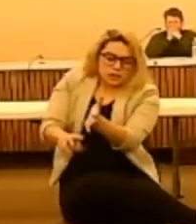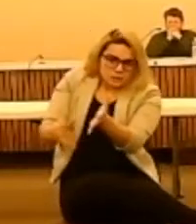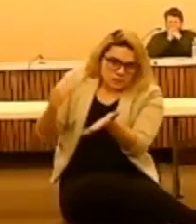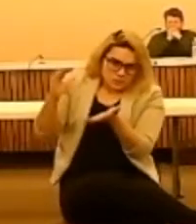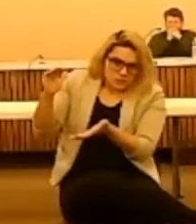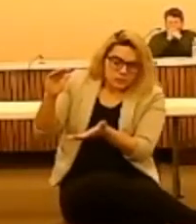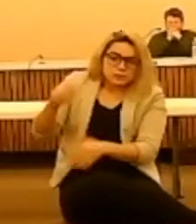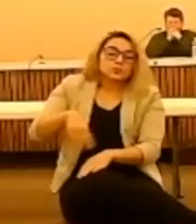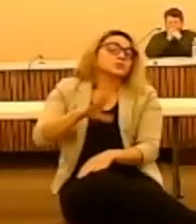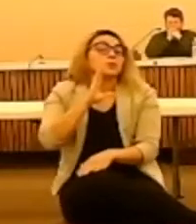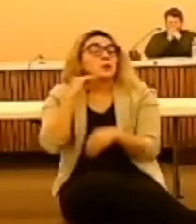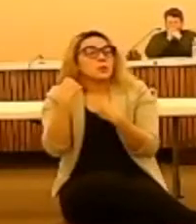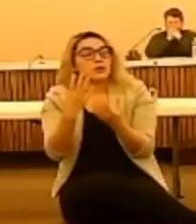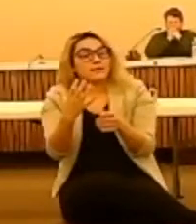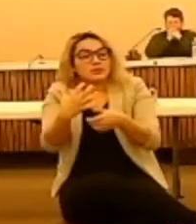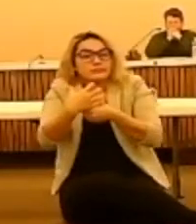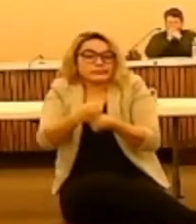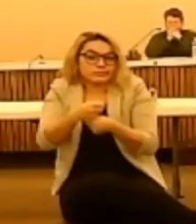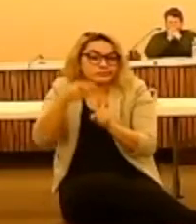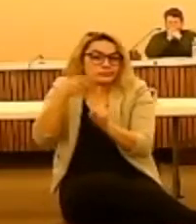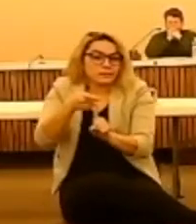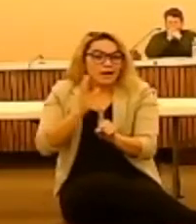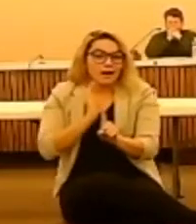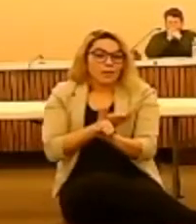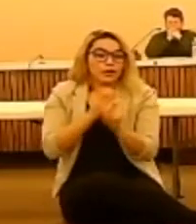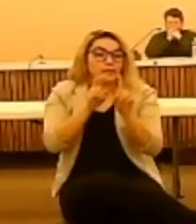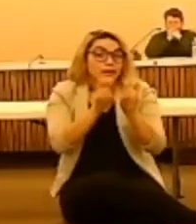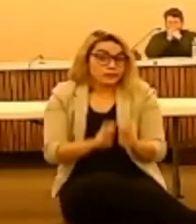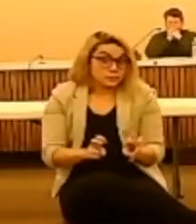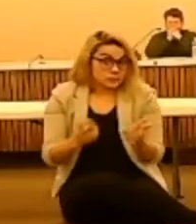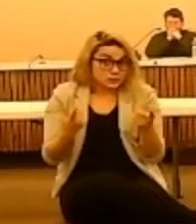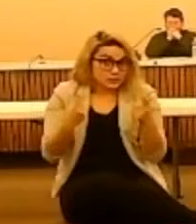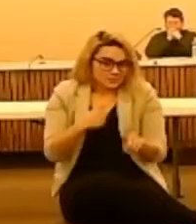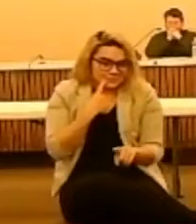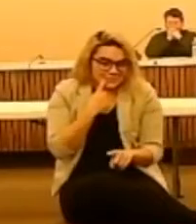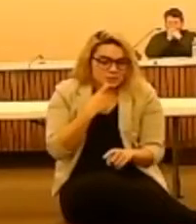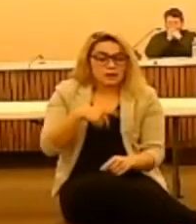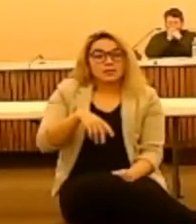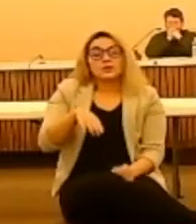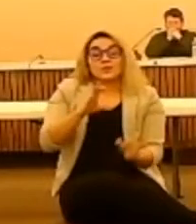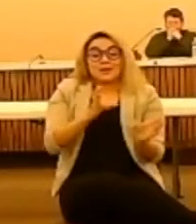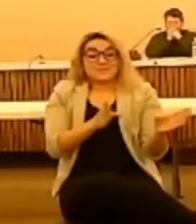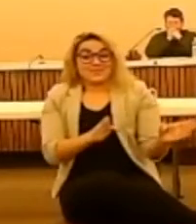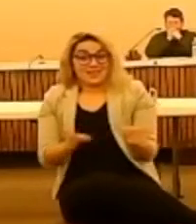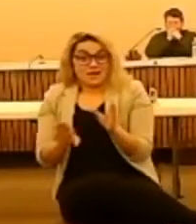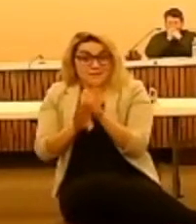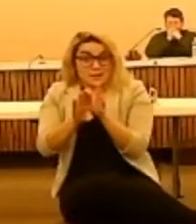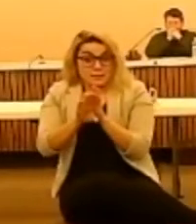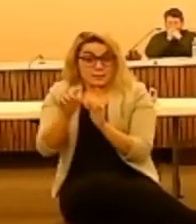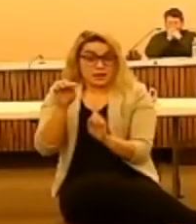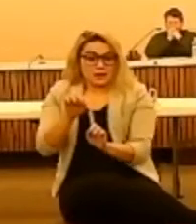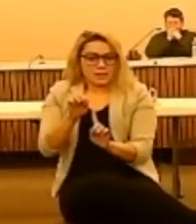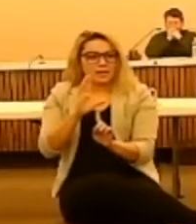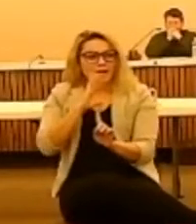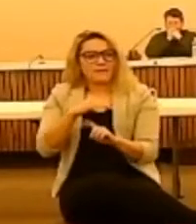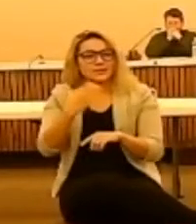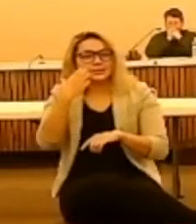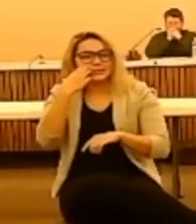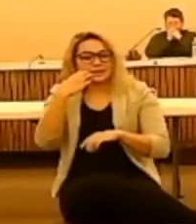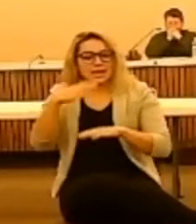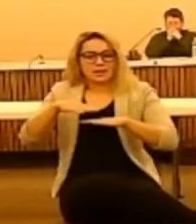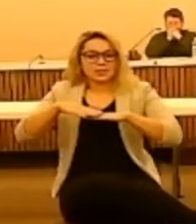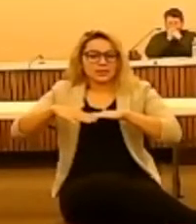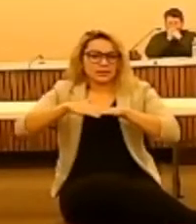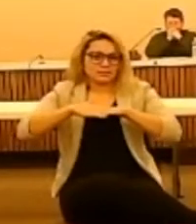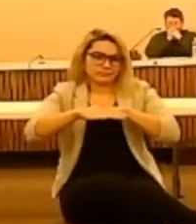giving a synopsis of the analysis that we did do. Essentially, the PUD, when it came to its density, had 4